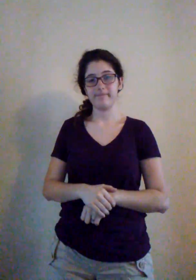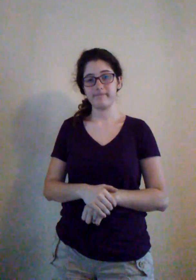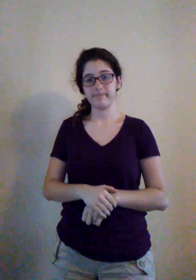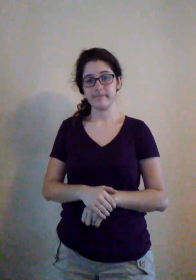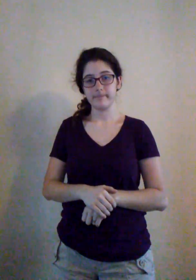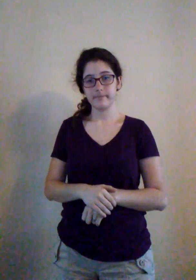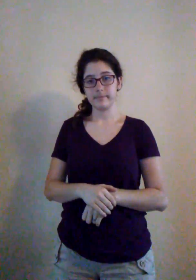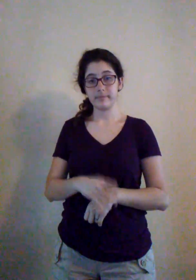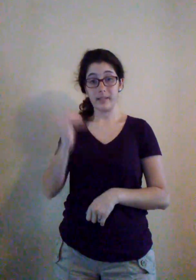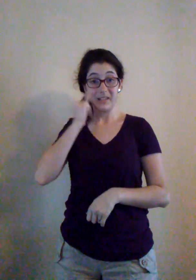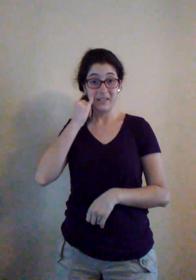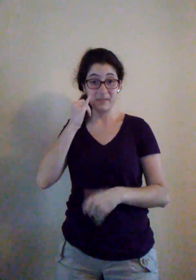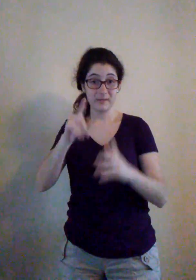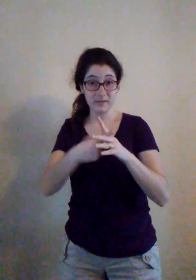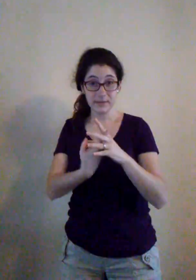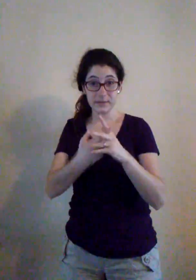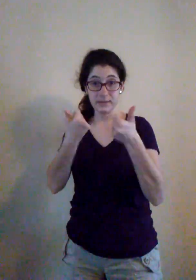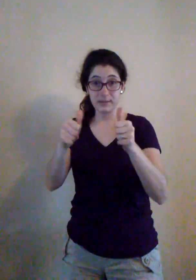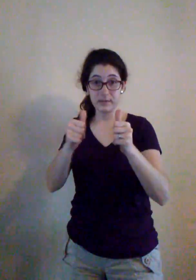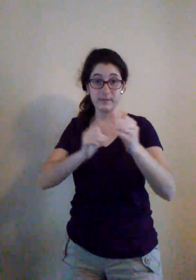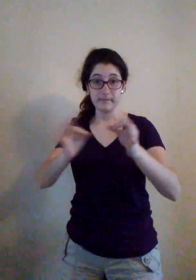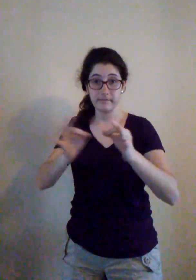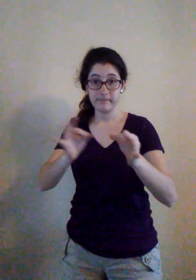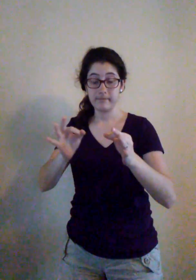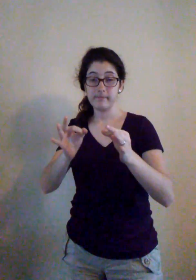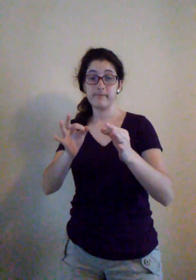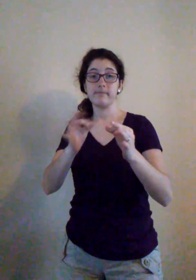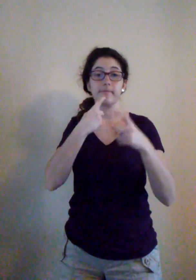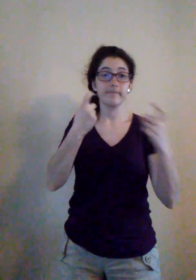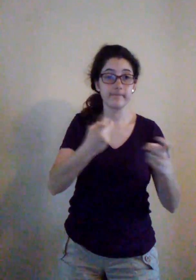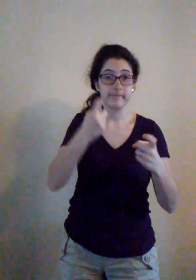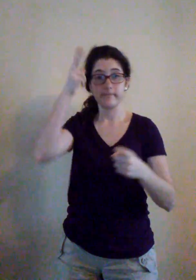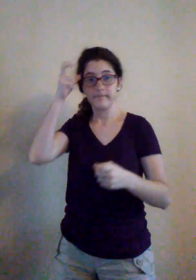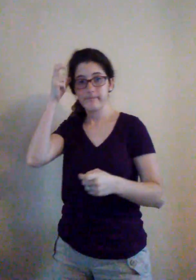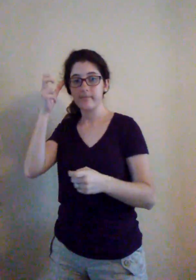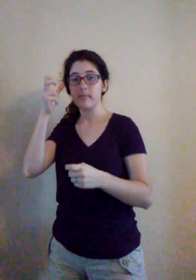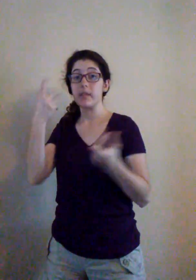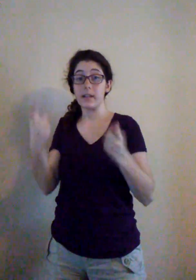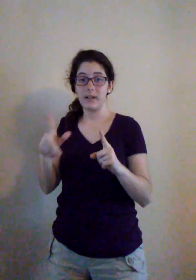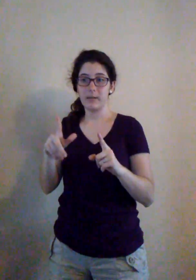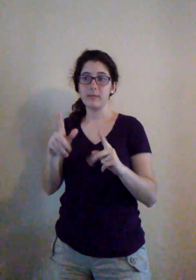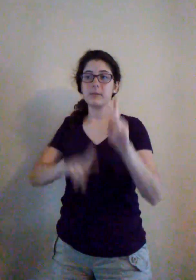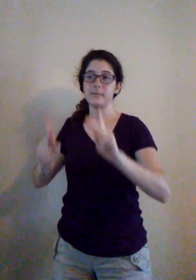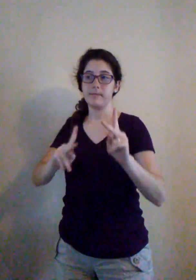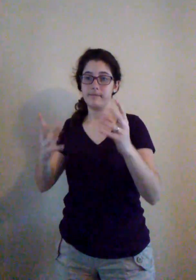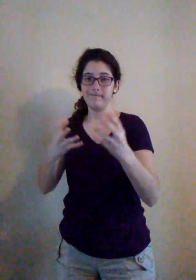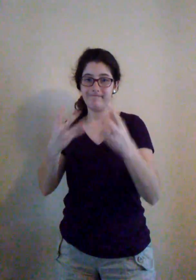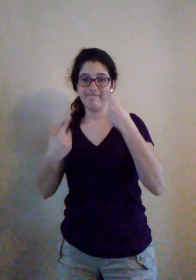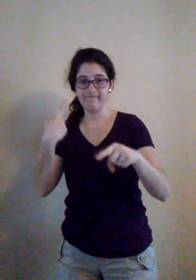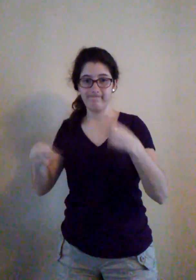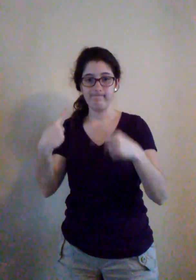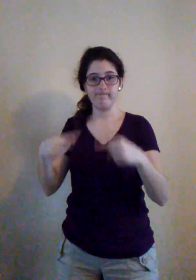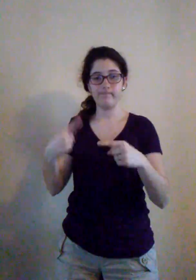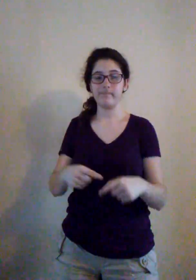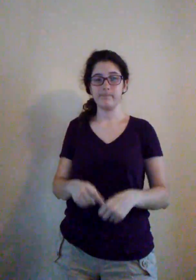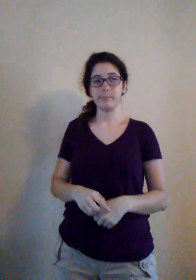But if you start talking at all about sin and evil, then you get immediate pushback. To my mind, one of the best ways